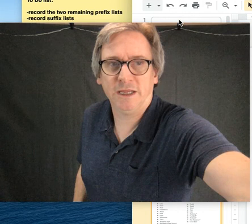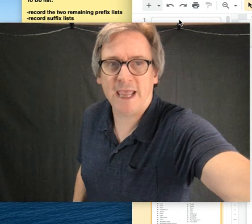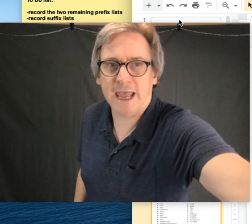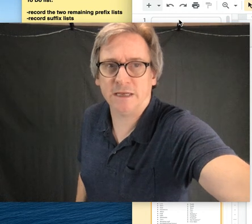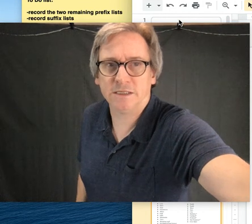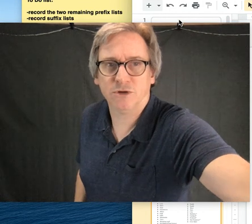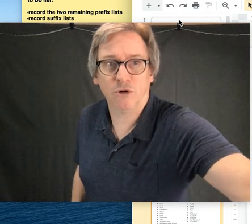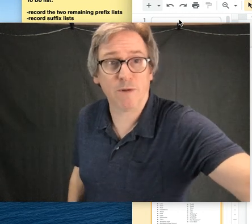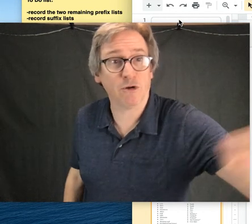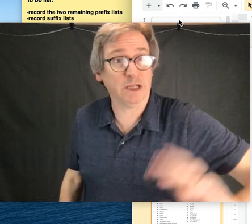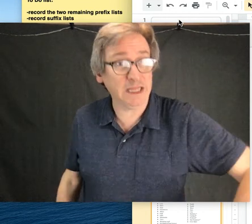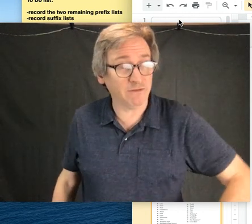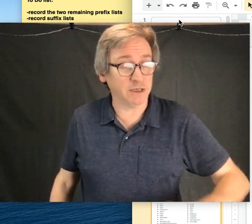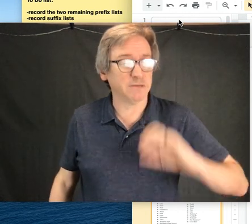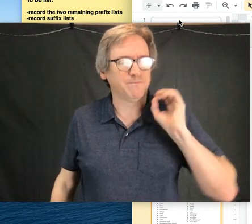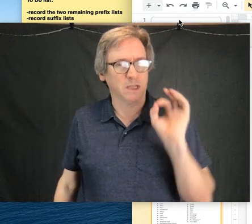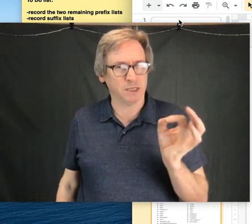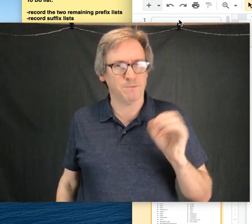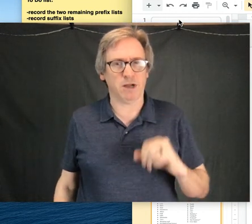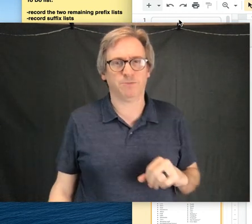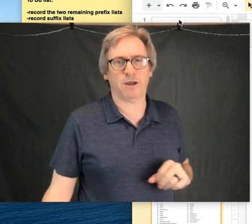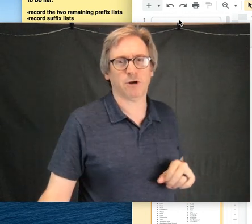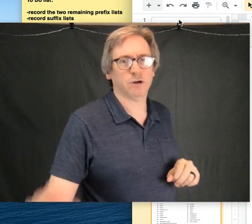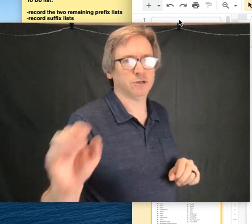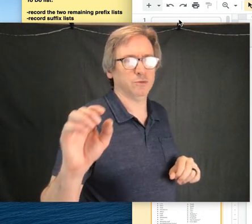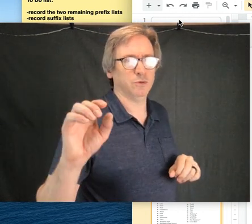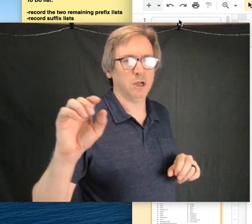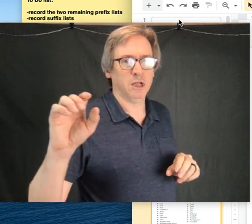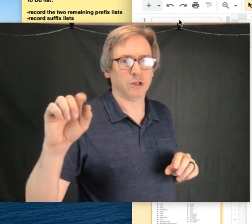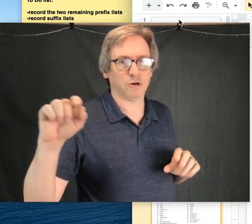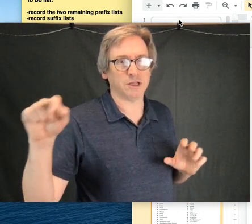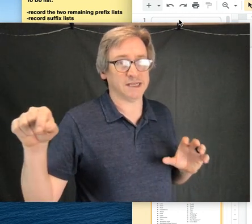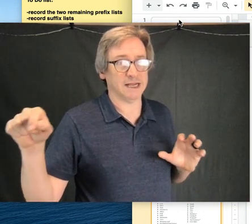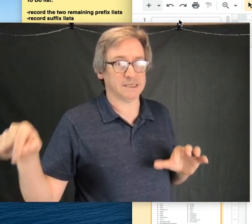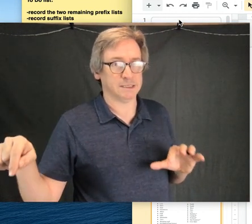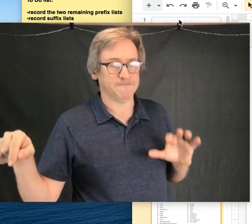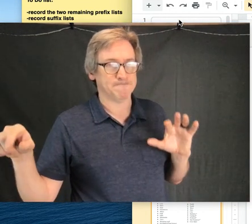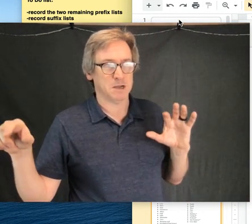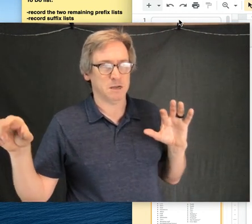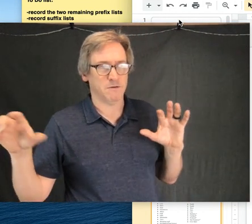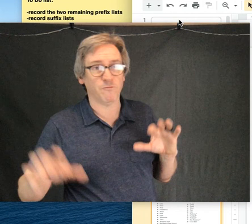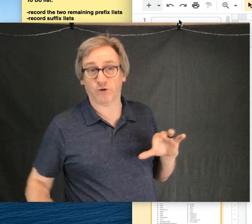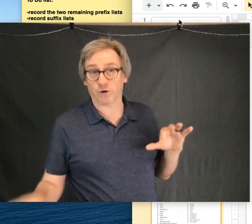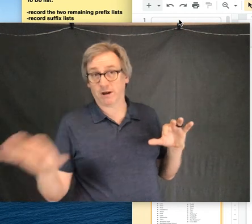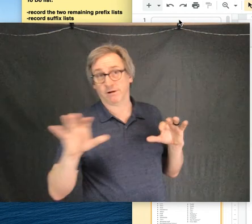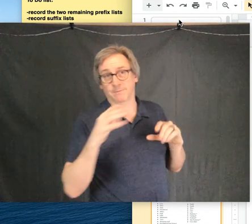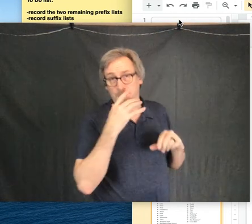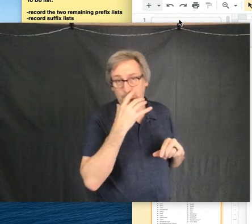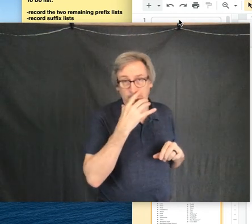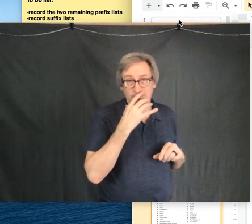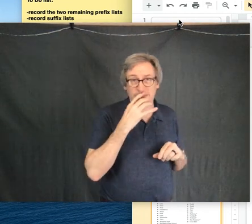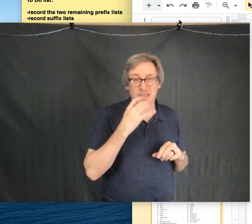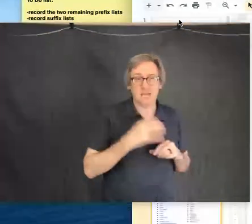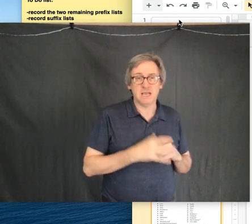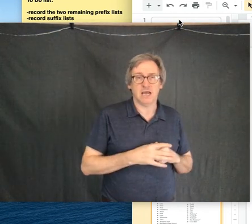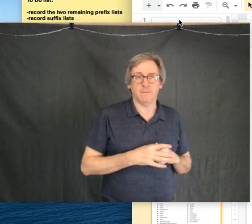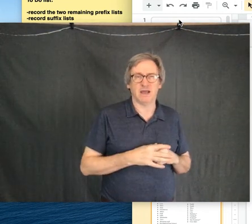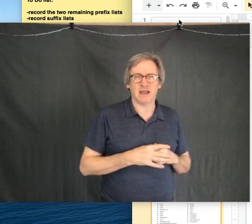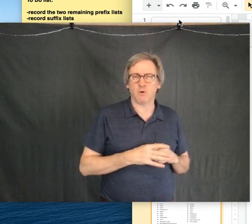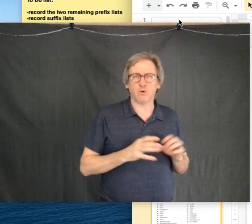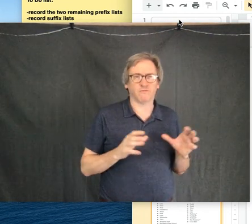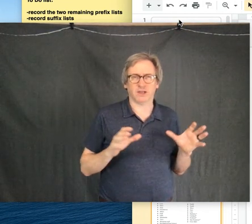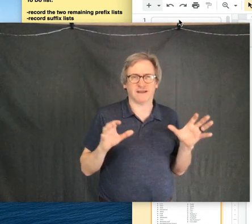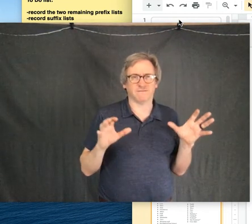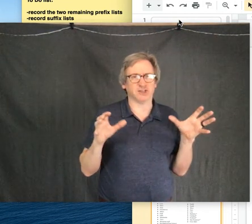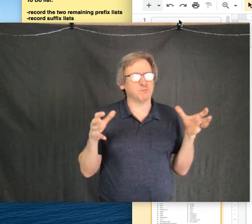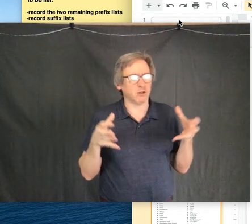in Kent or around Cleveland, it's much better to learn the signs for your area. And